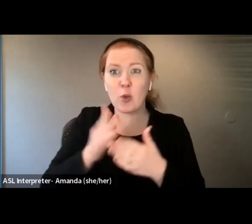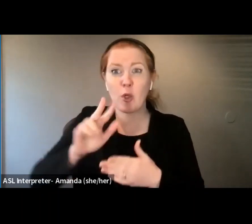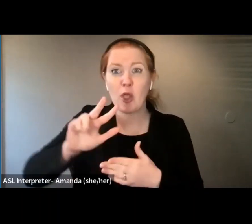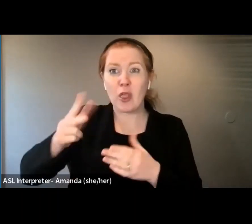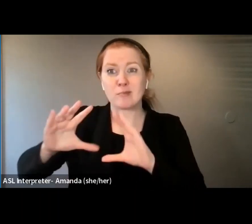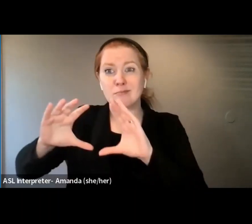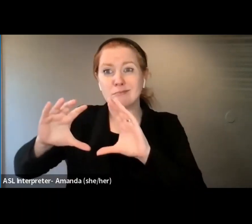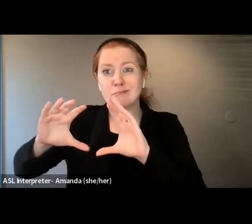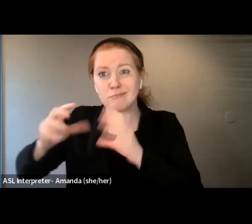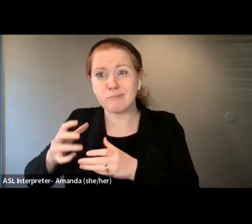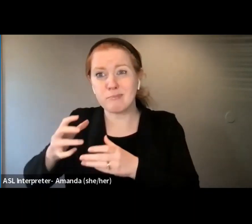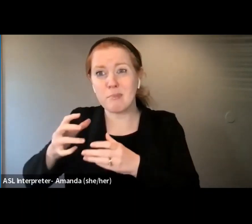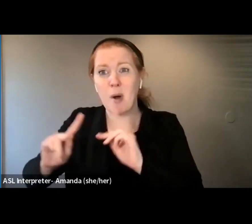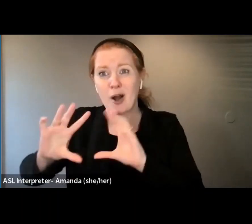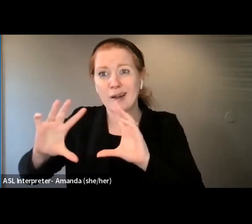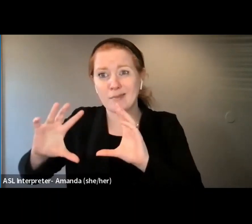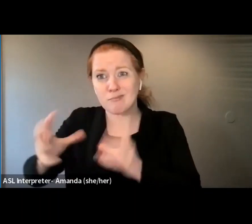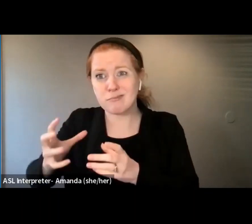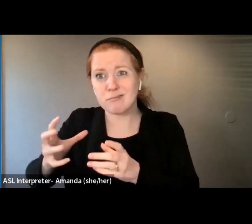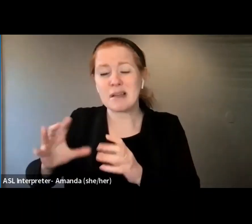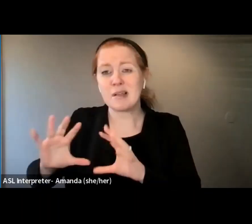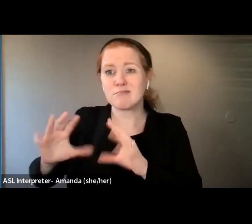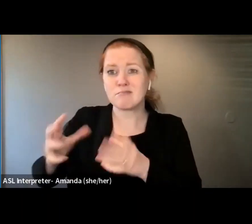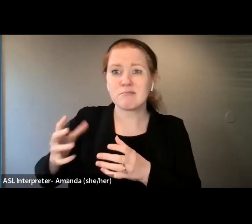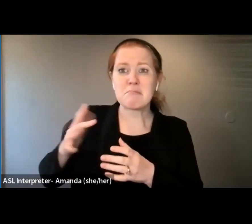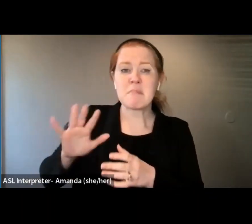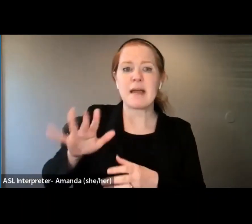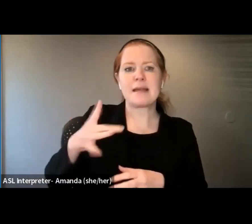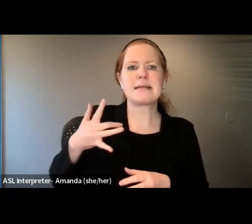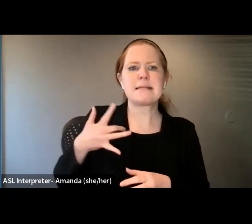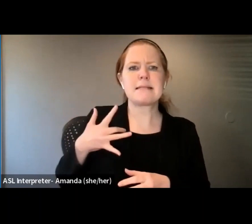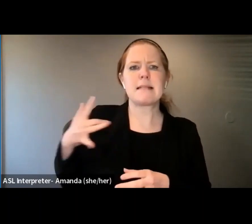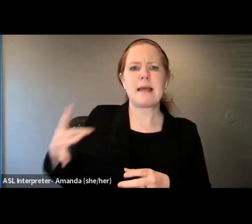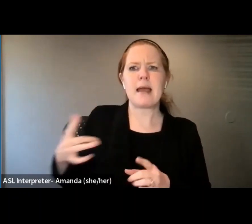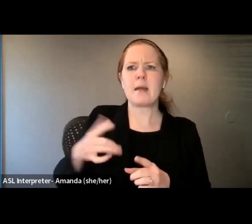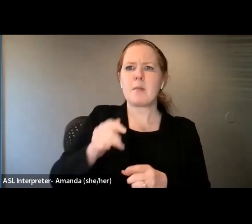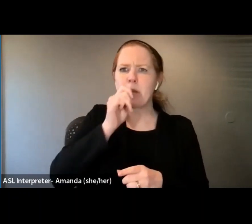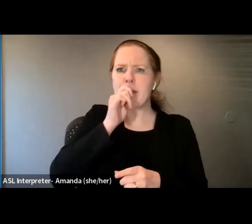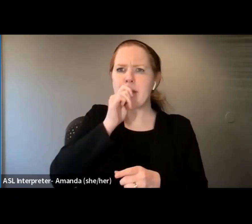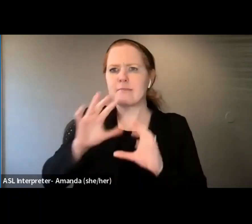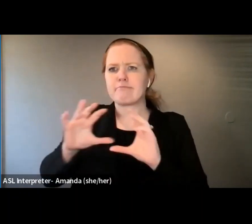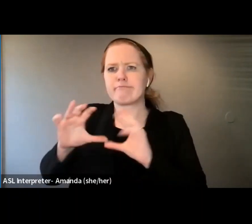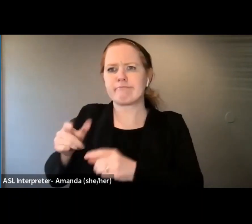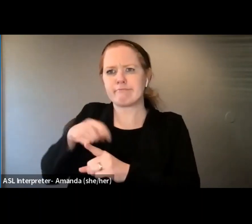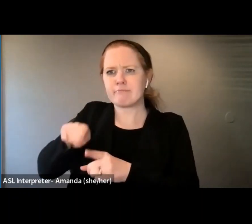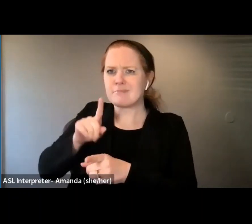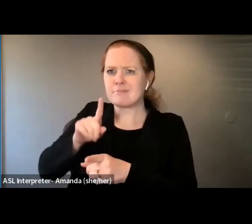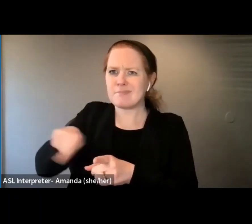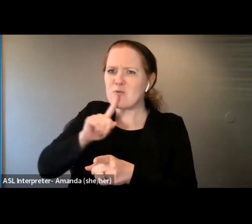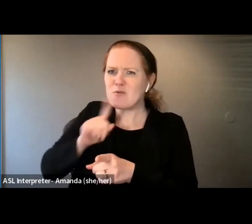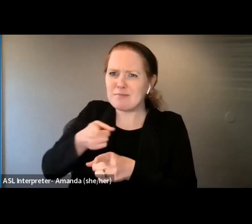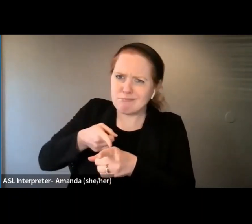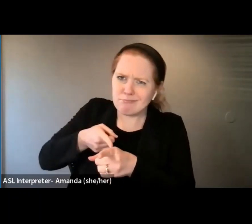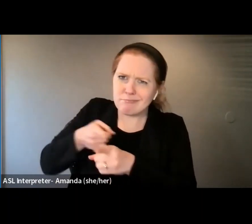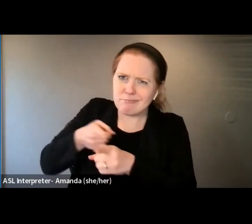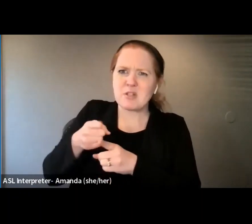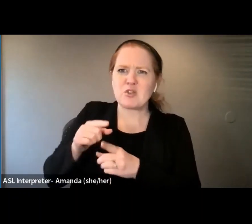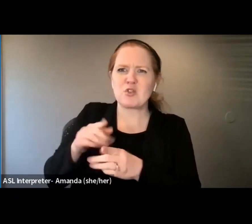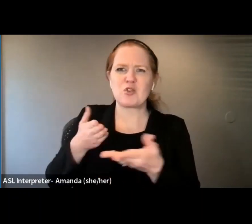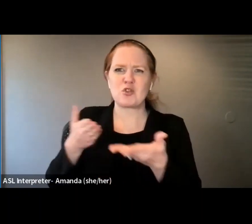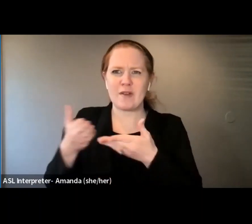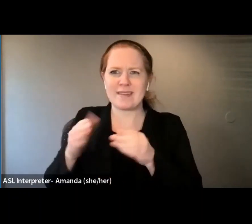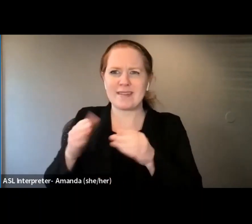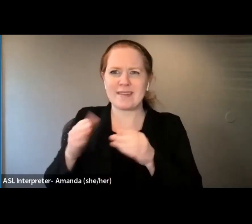entity. Typically, we see private entities that really specialize in this service acting